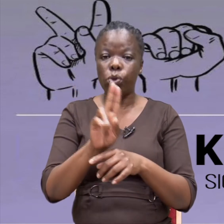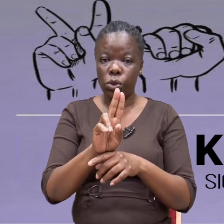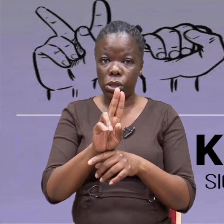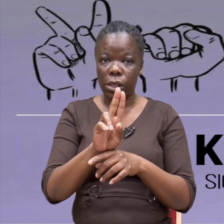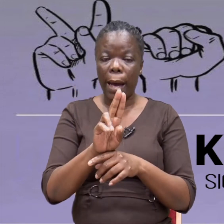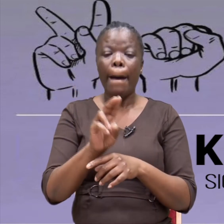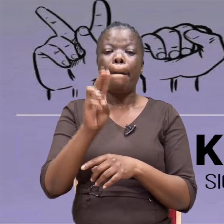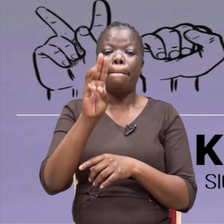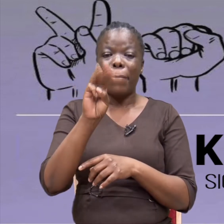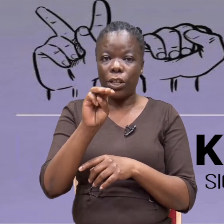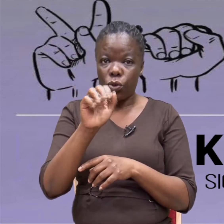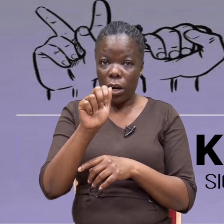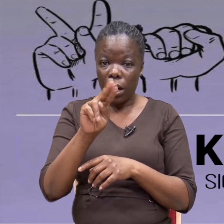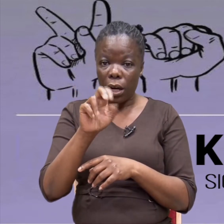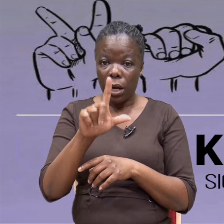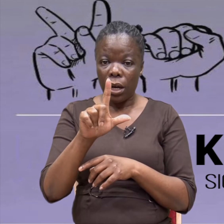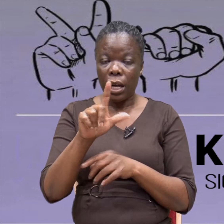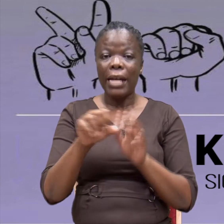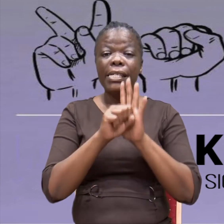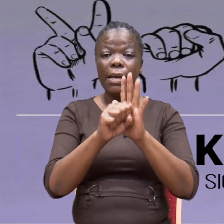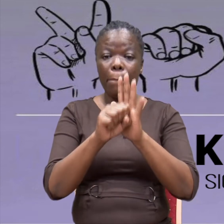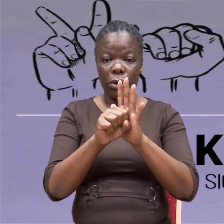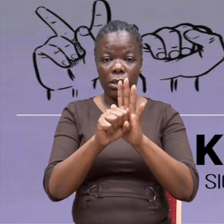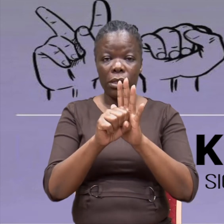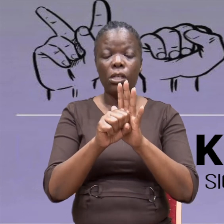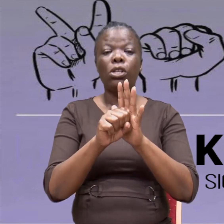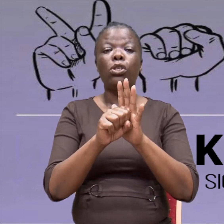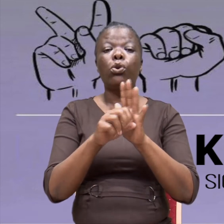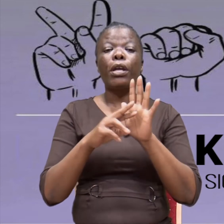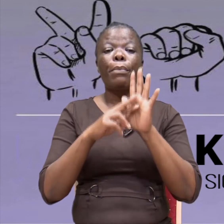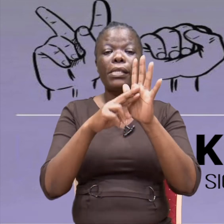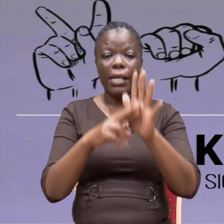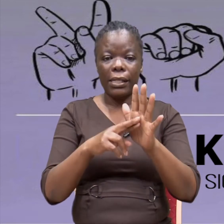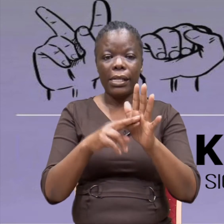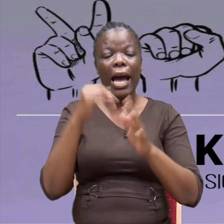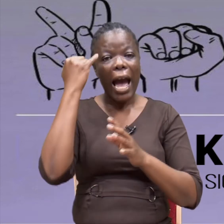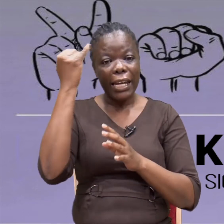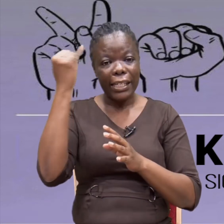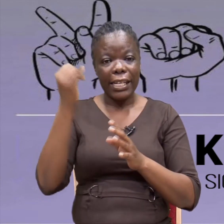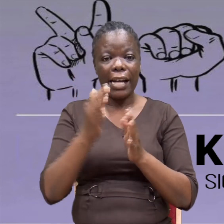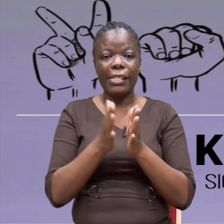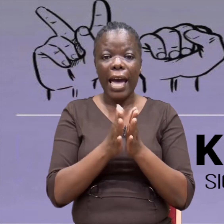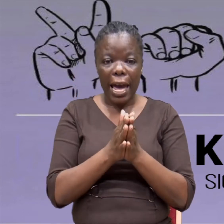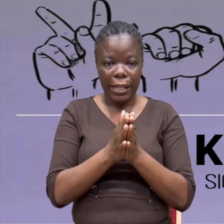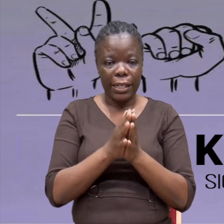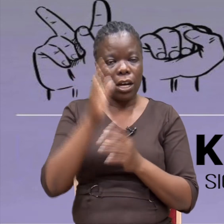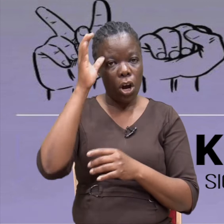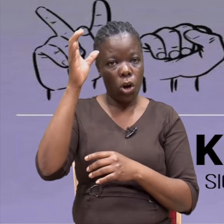uses manual symbols to represent ideas and